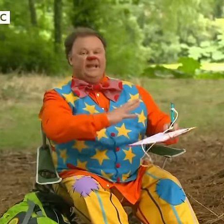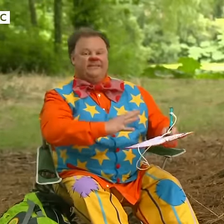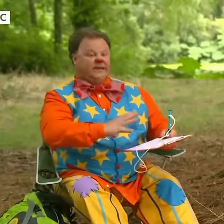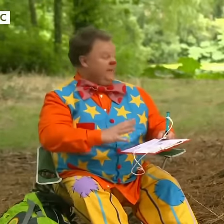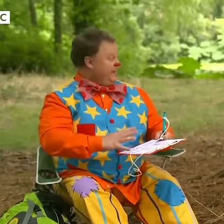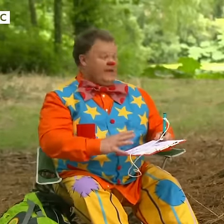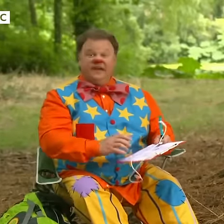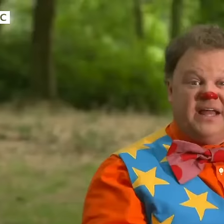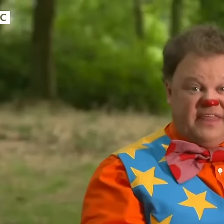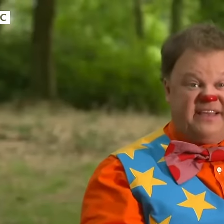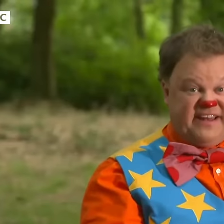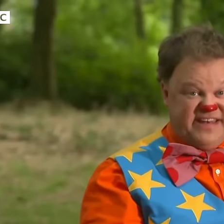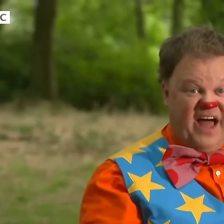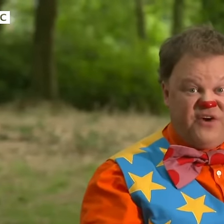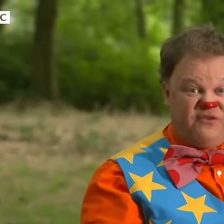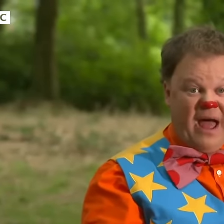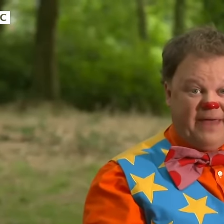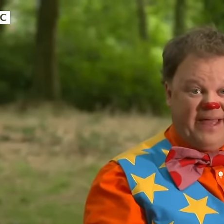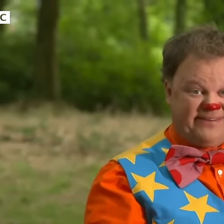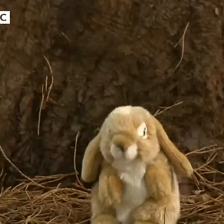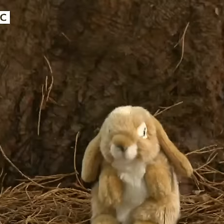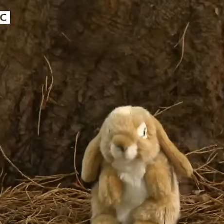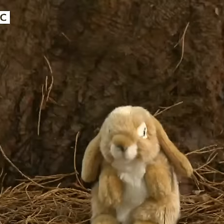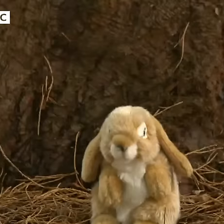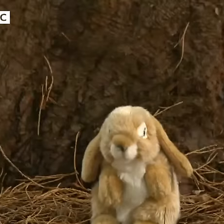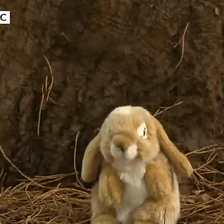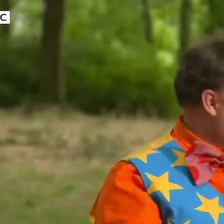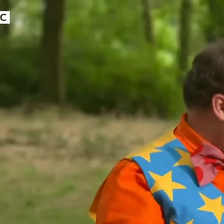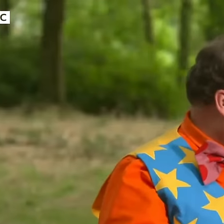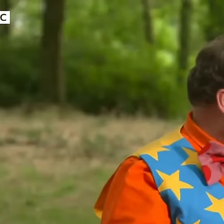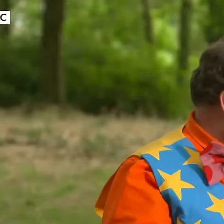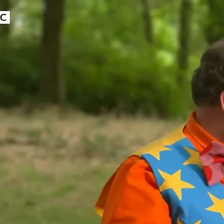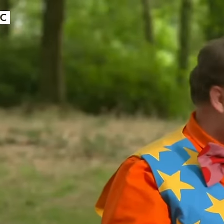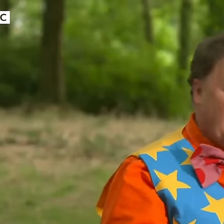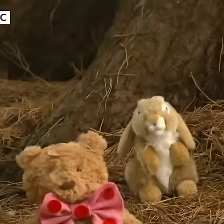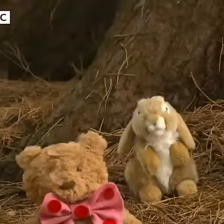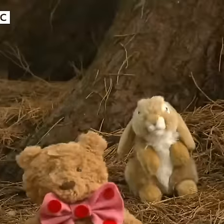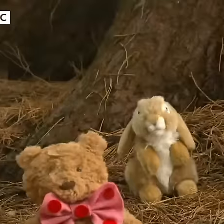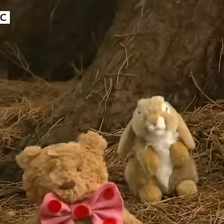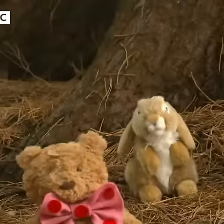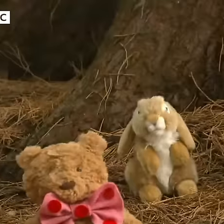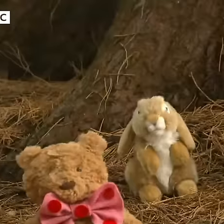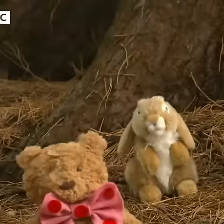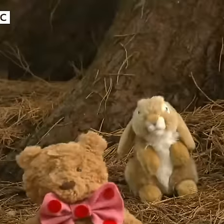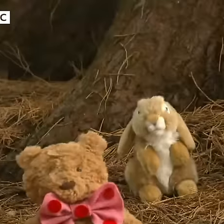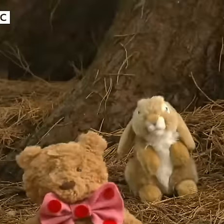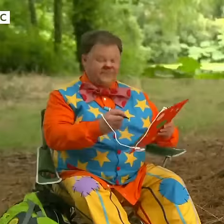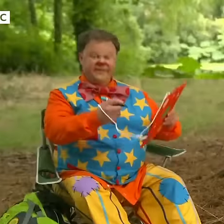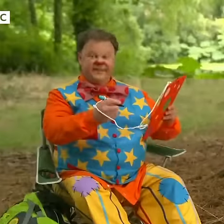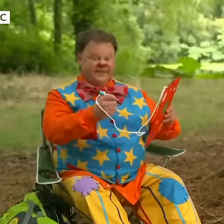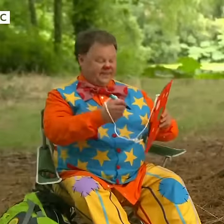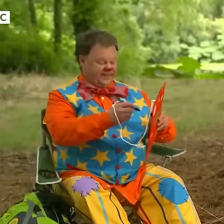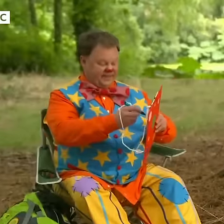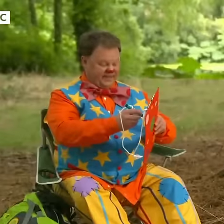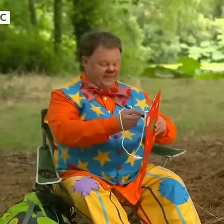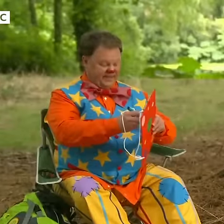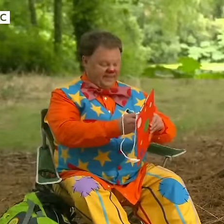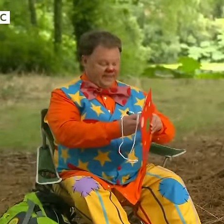Wait! There's another rabbit! And another! And another! And another! I think they've spotted your